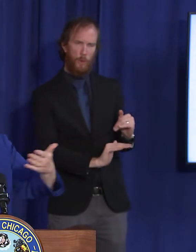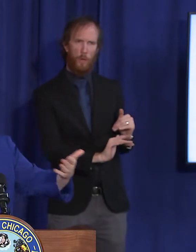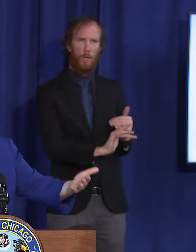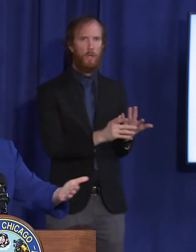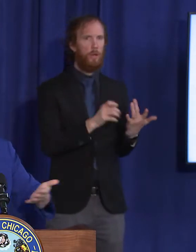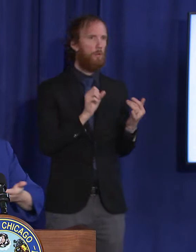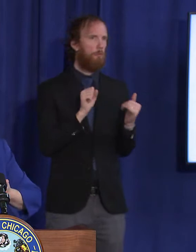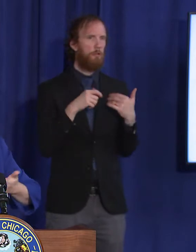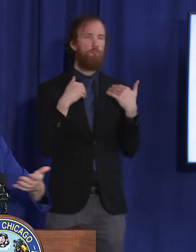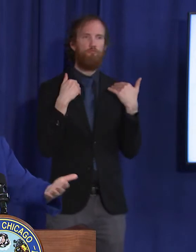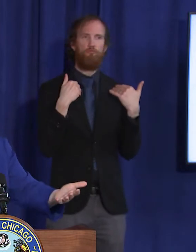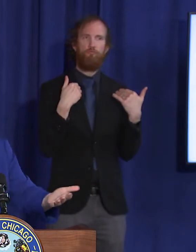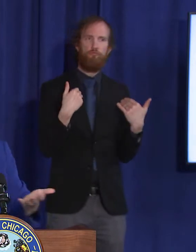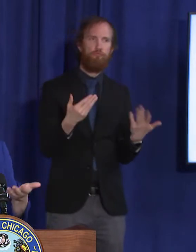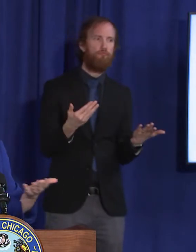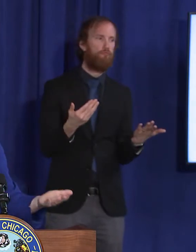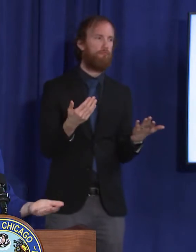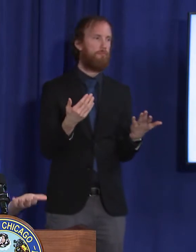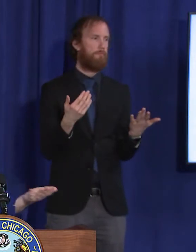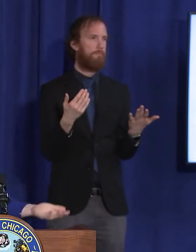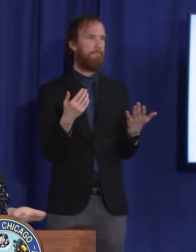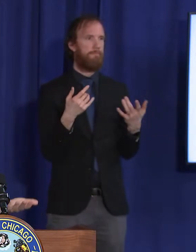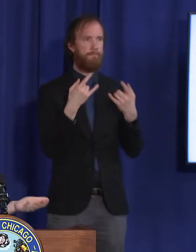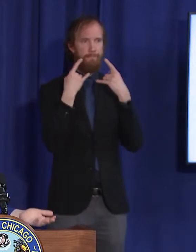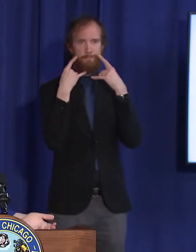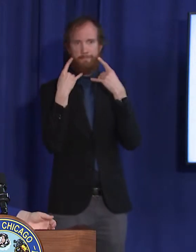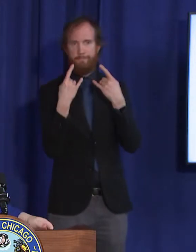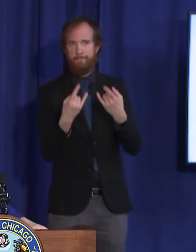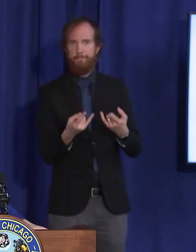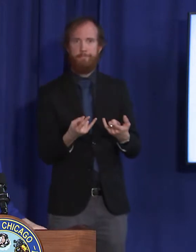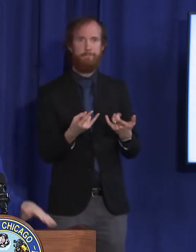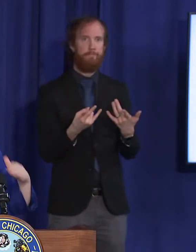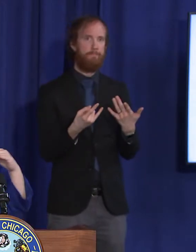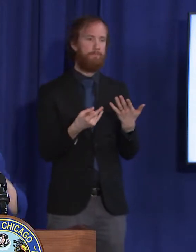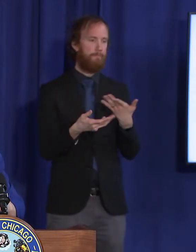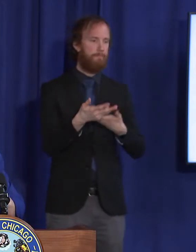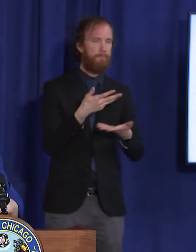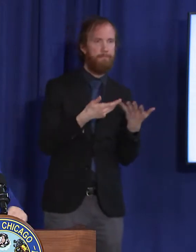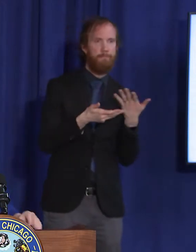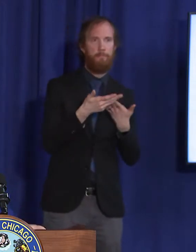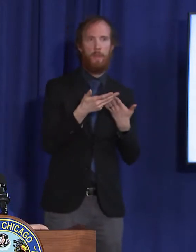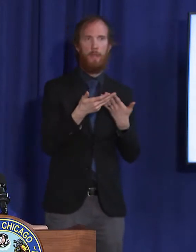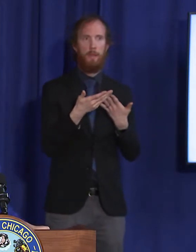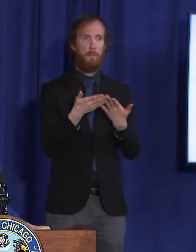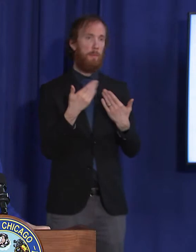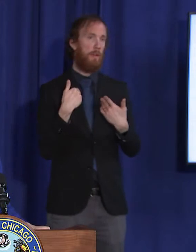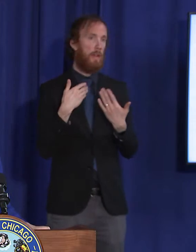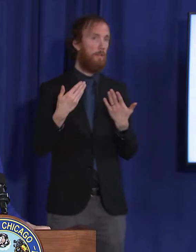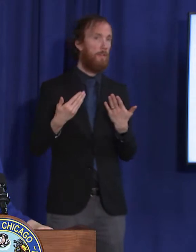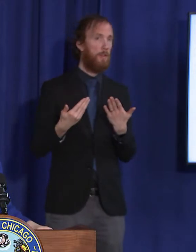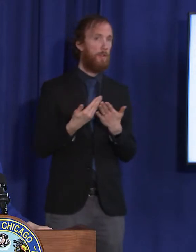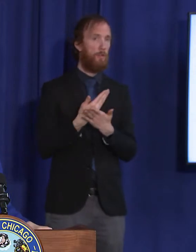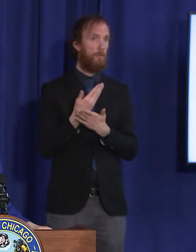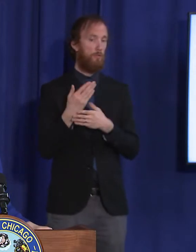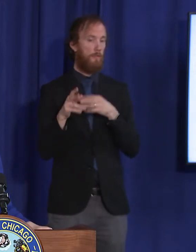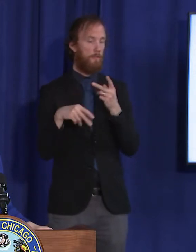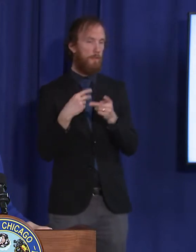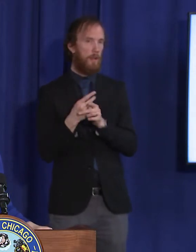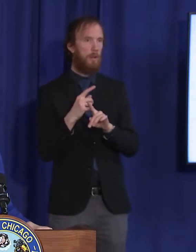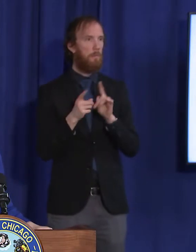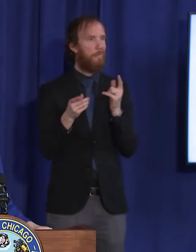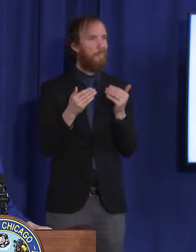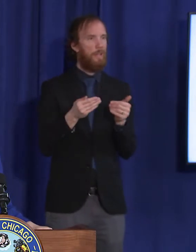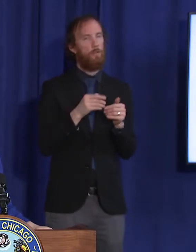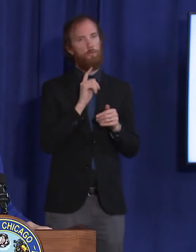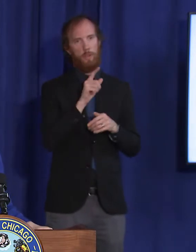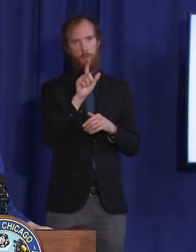behavior, even I would argue new variants to an extent when you're starting at a very, very low risk place.